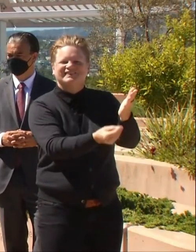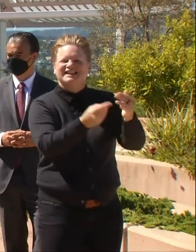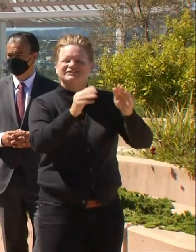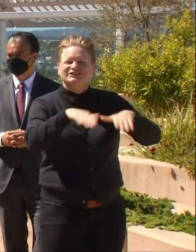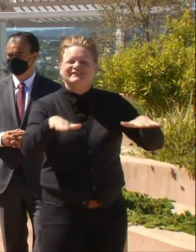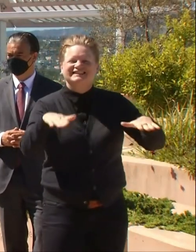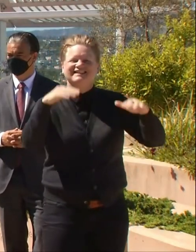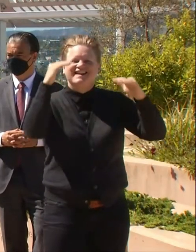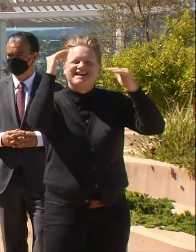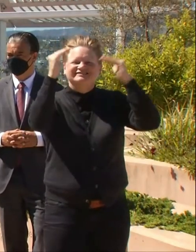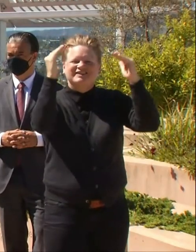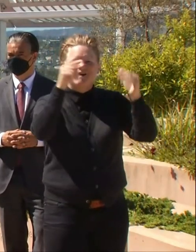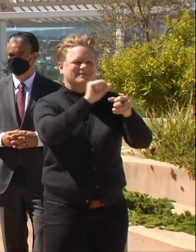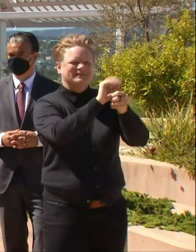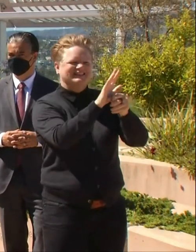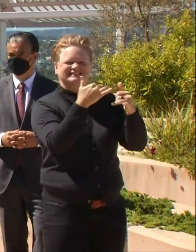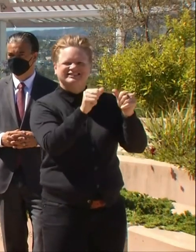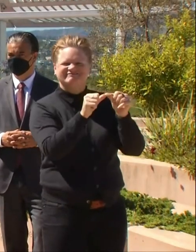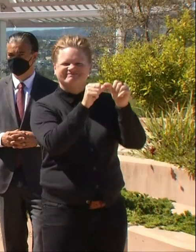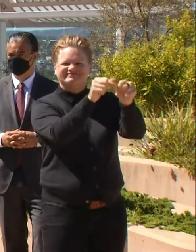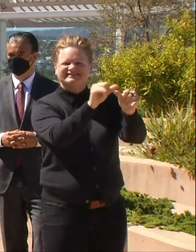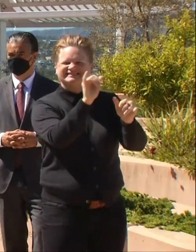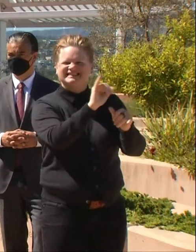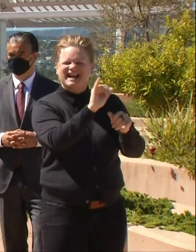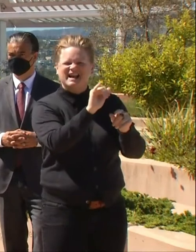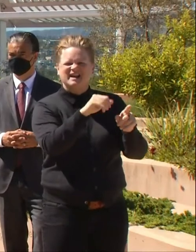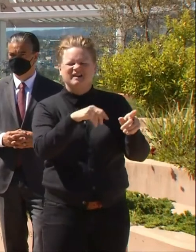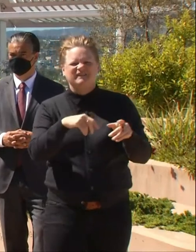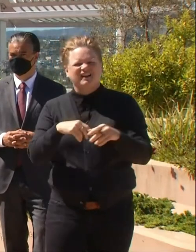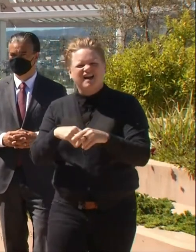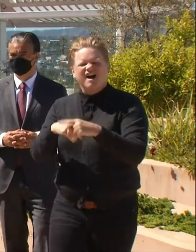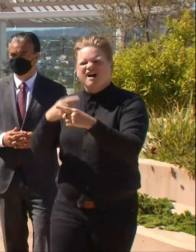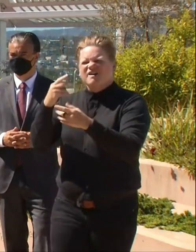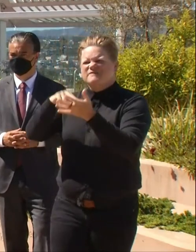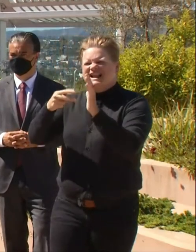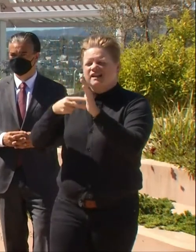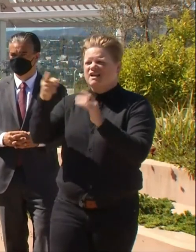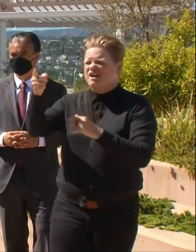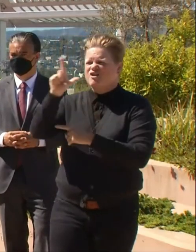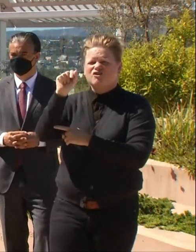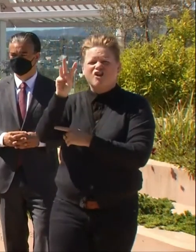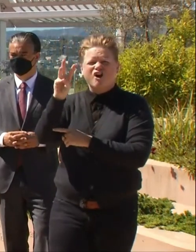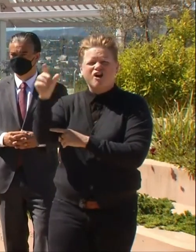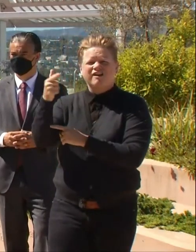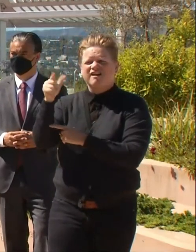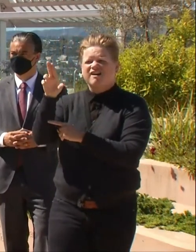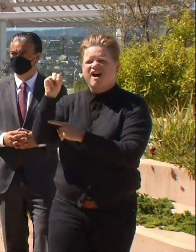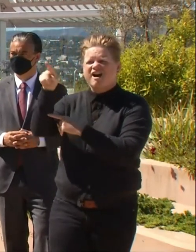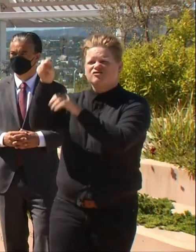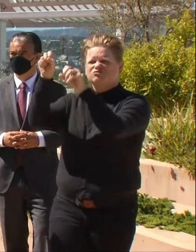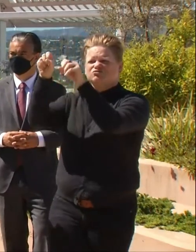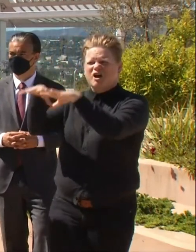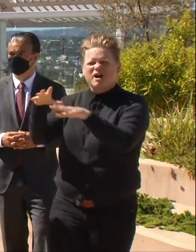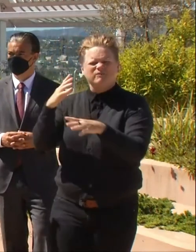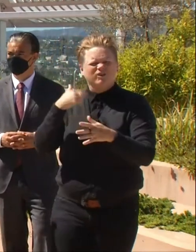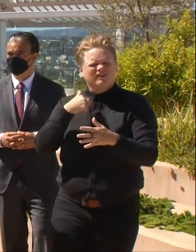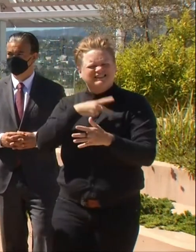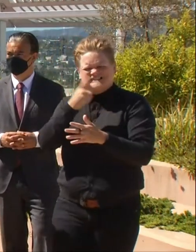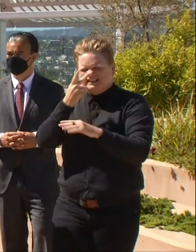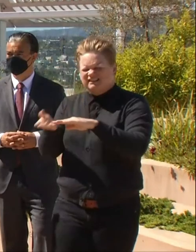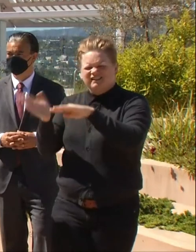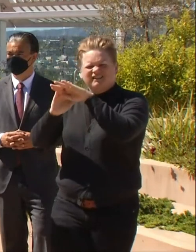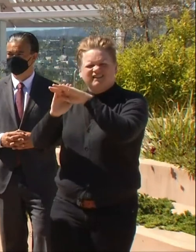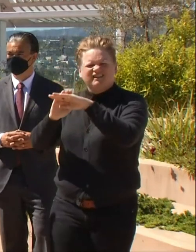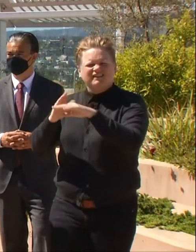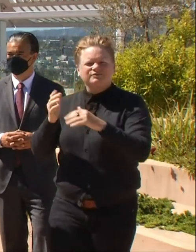people in danger and does not make us any safer. An AR-15 is not a pocket knife.